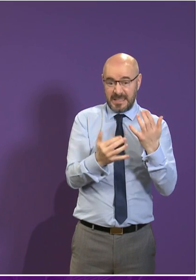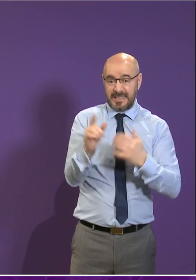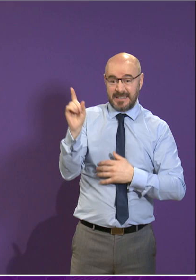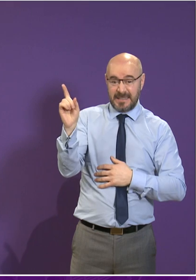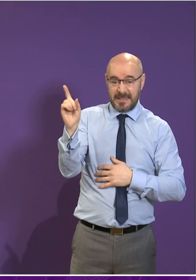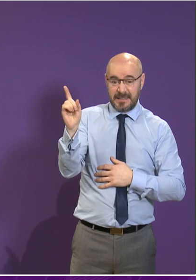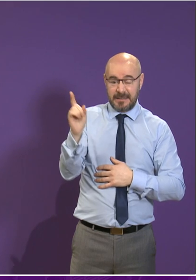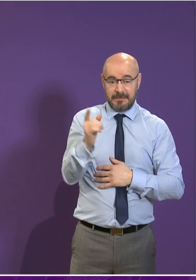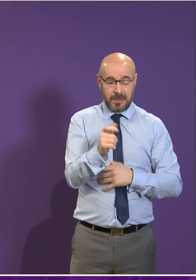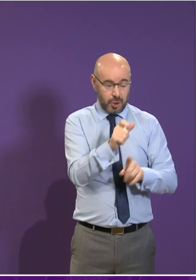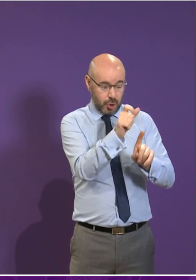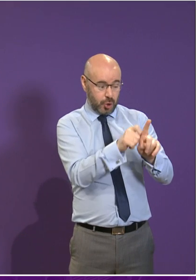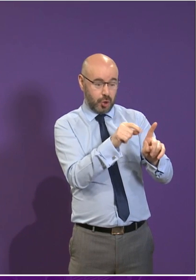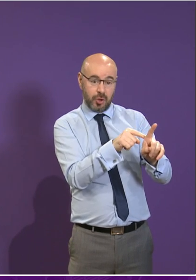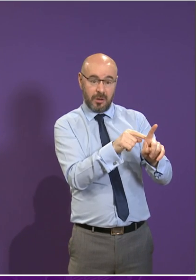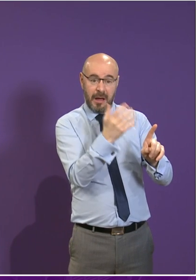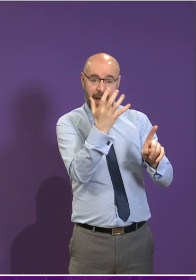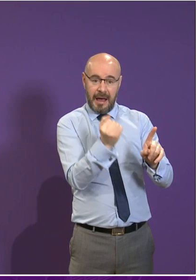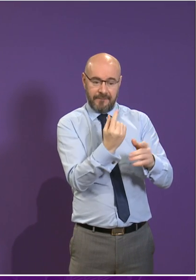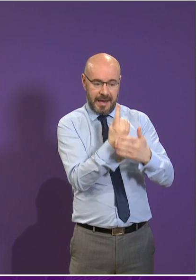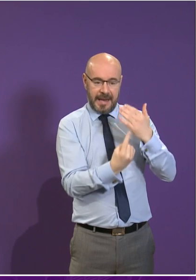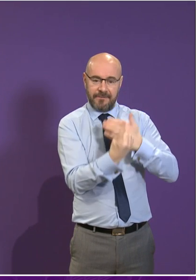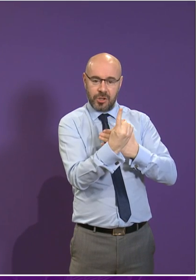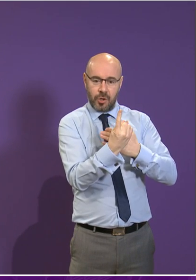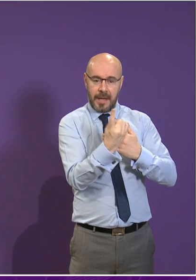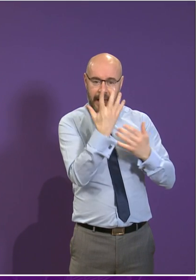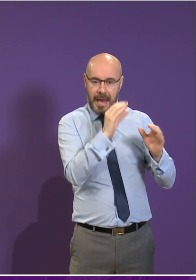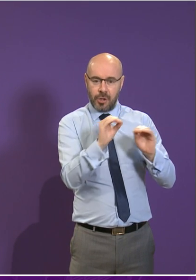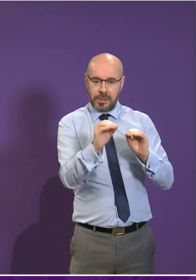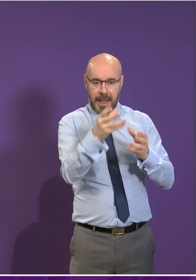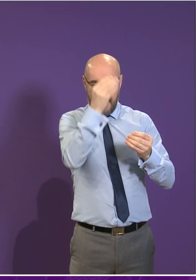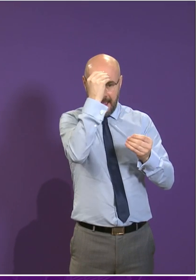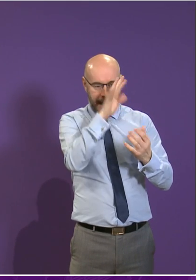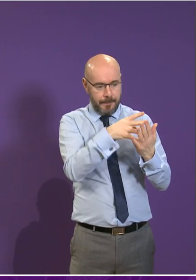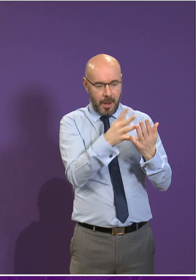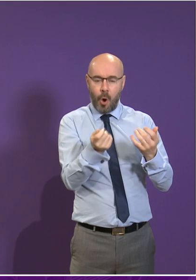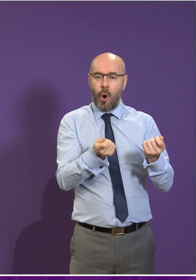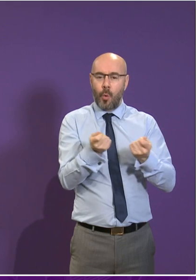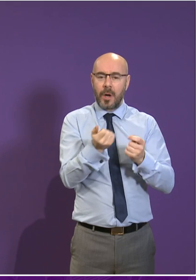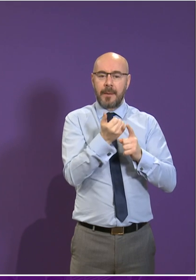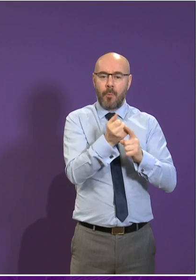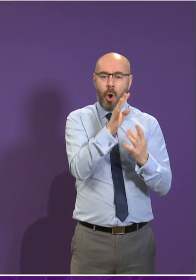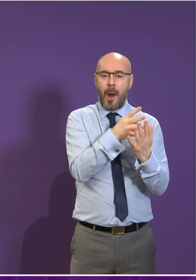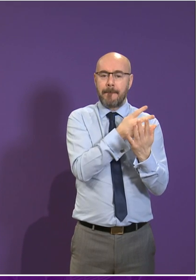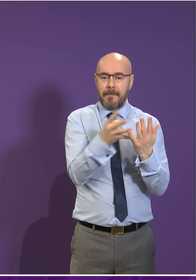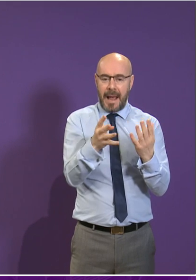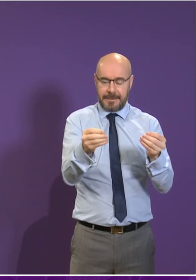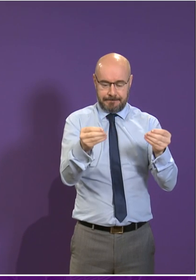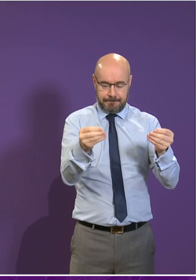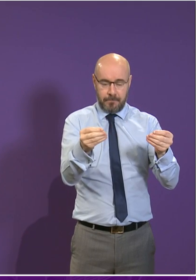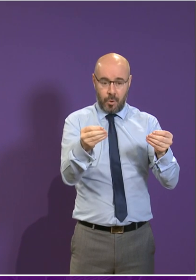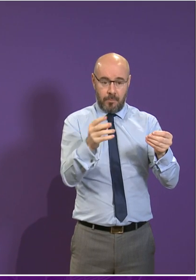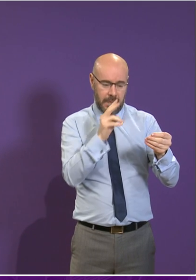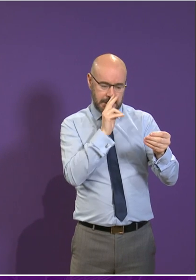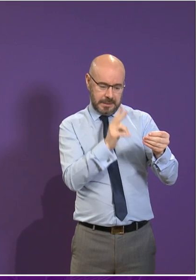has an individual educational learning plan or a coordinated support plan of some nature. And when you look at the